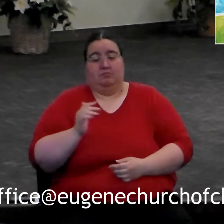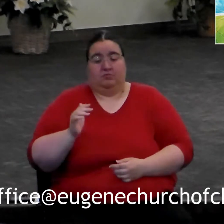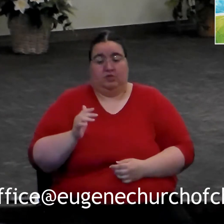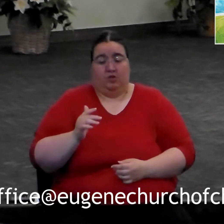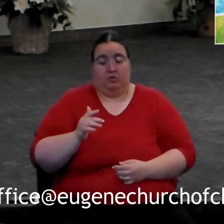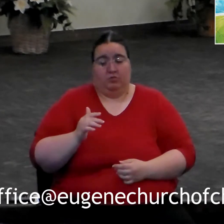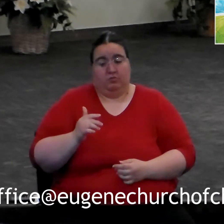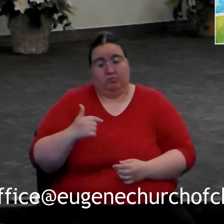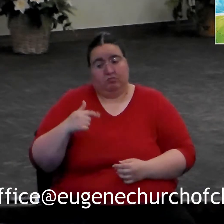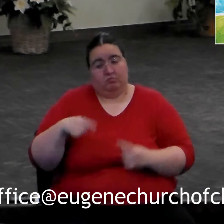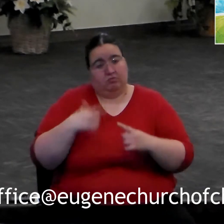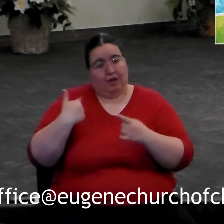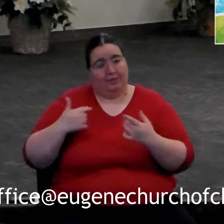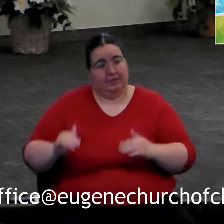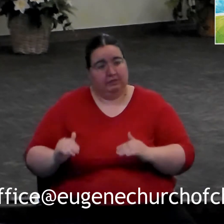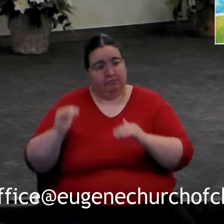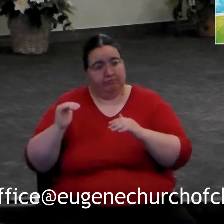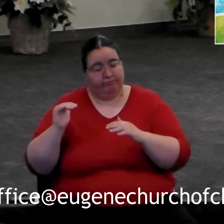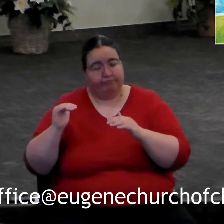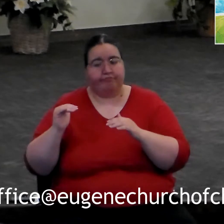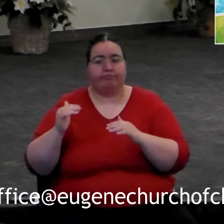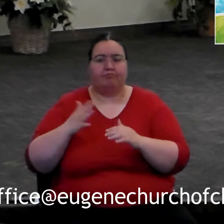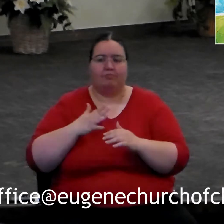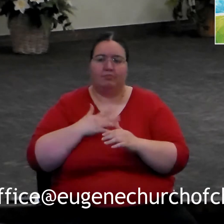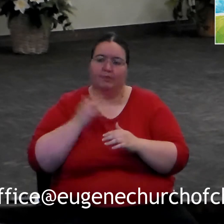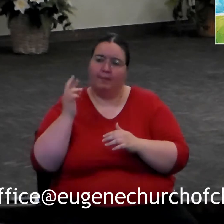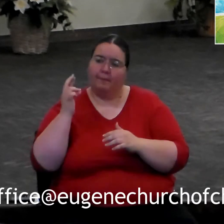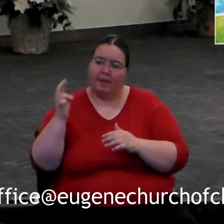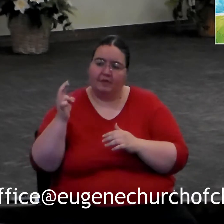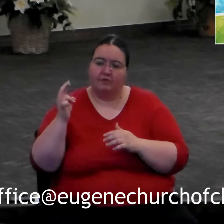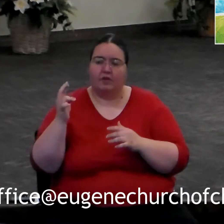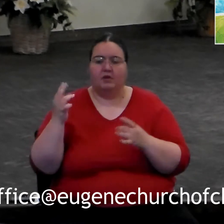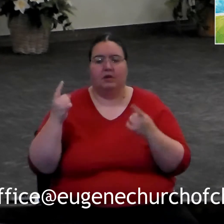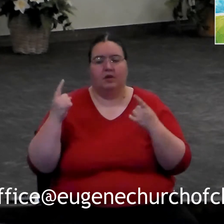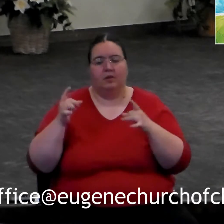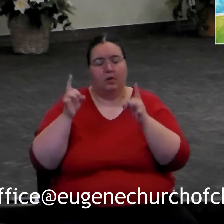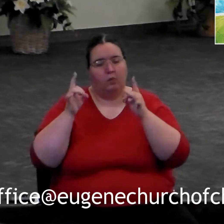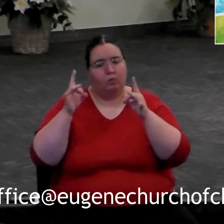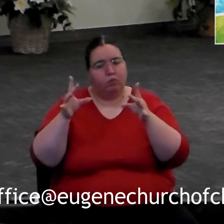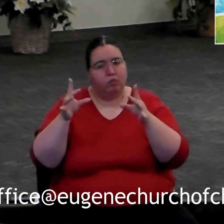his car was T-boned by someone who ran a red light as they were on their way to church.